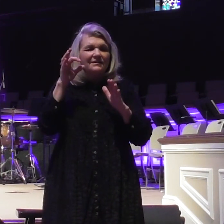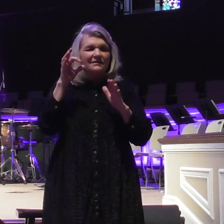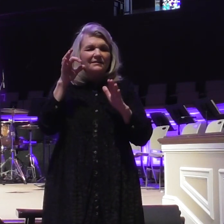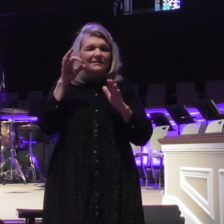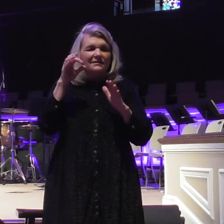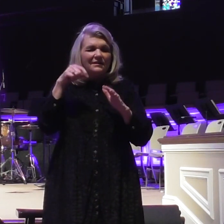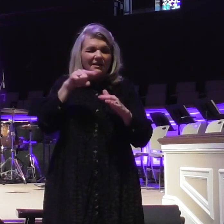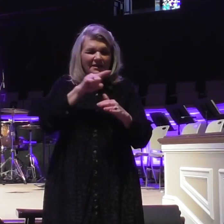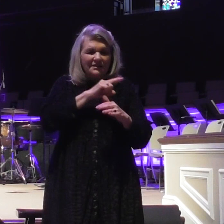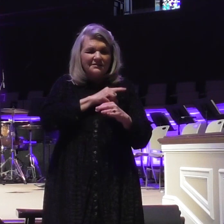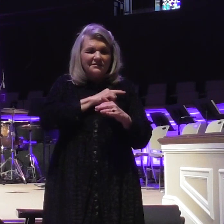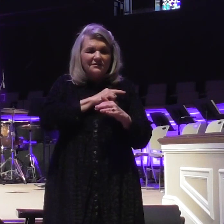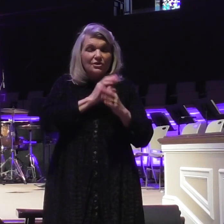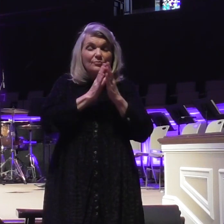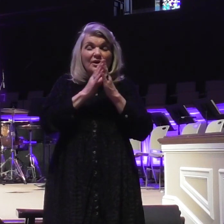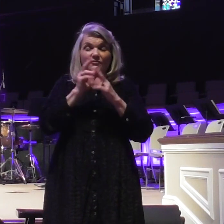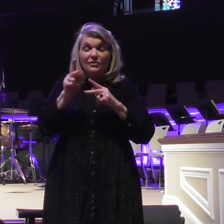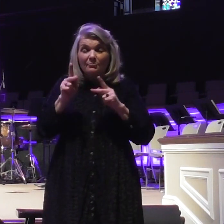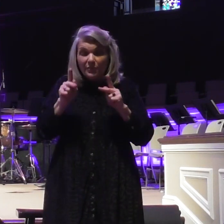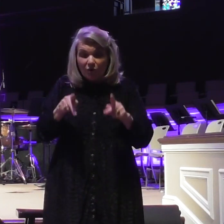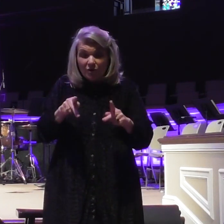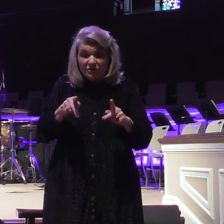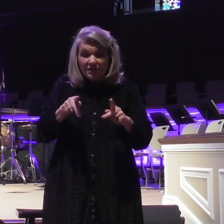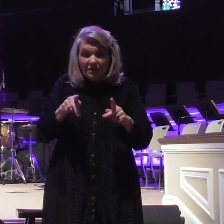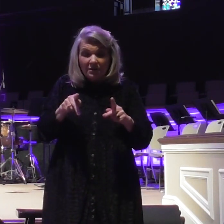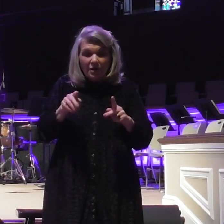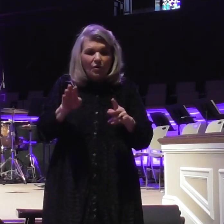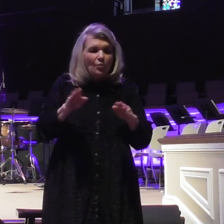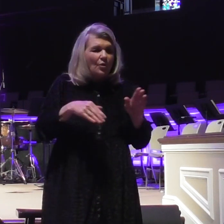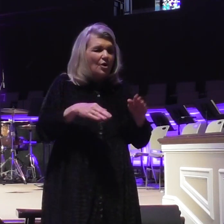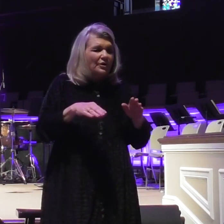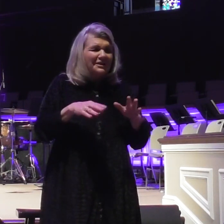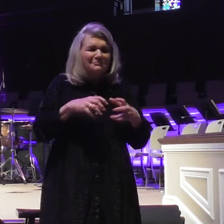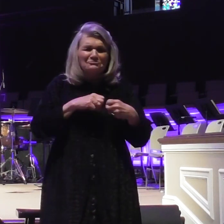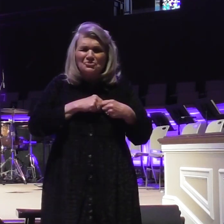I pray for the person who's walking in brokenness,